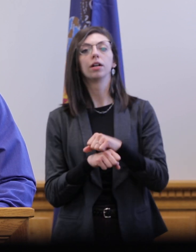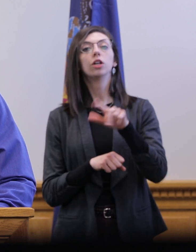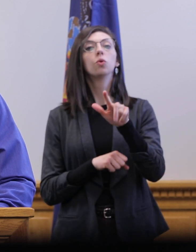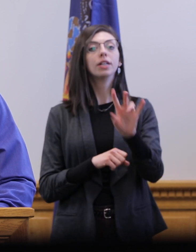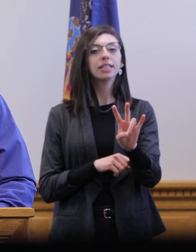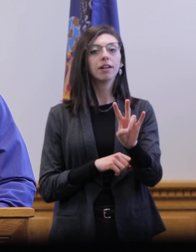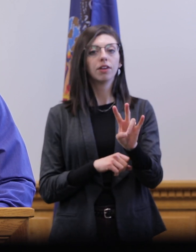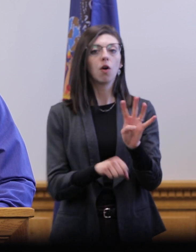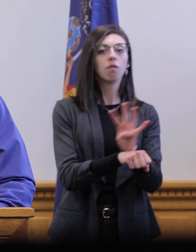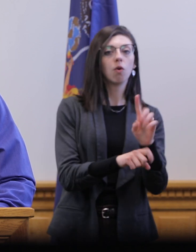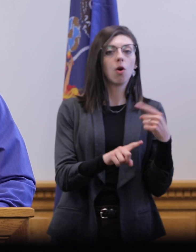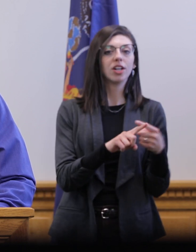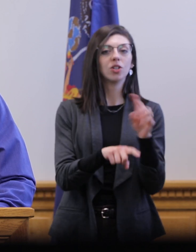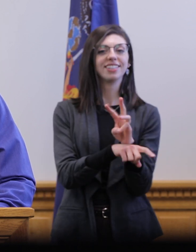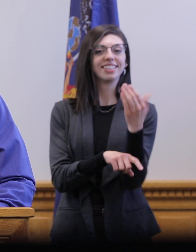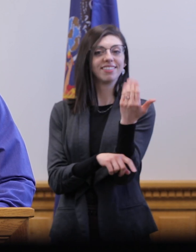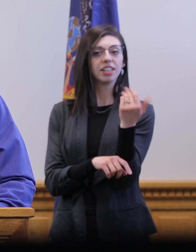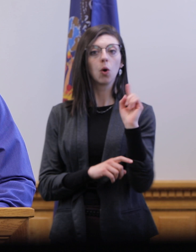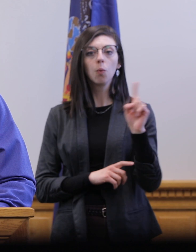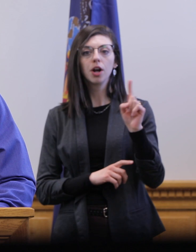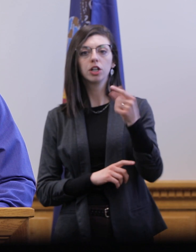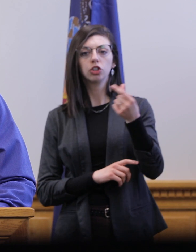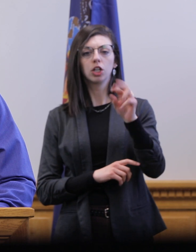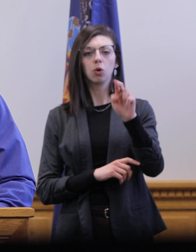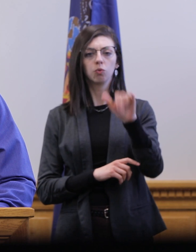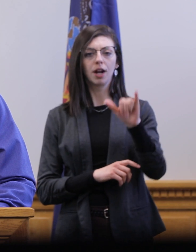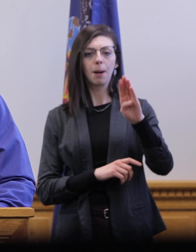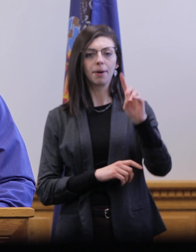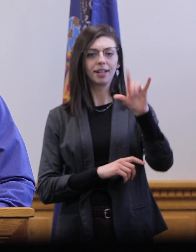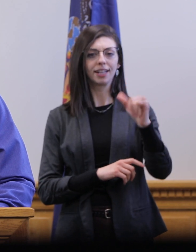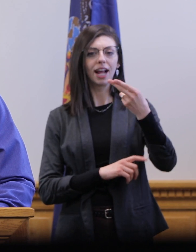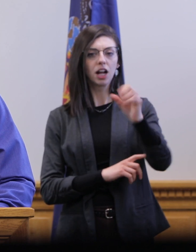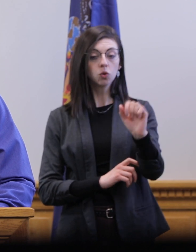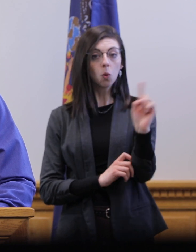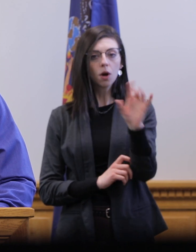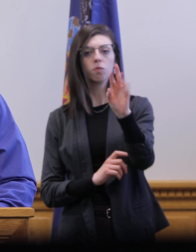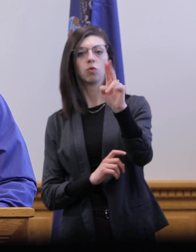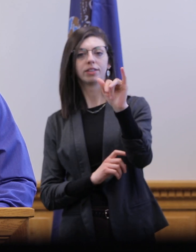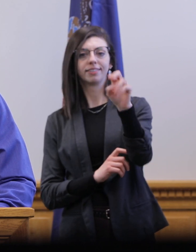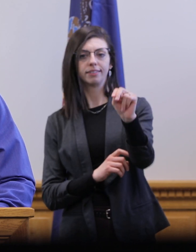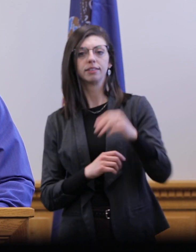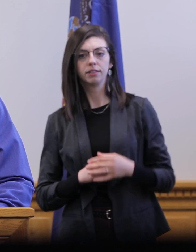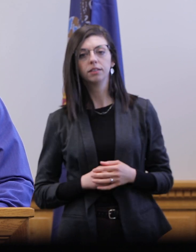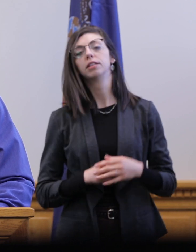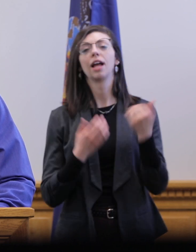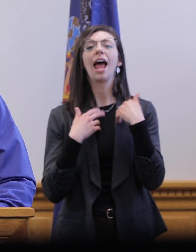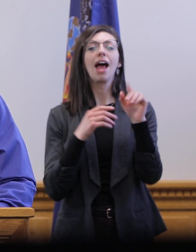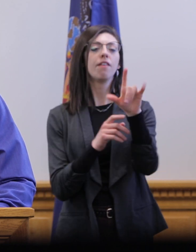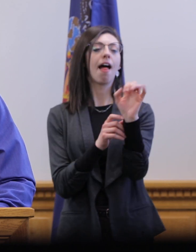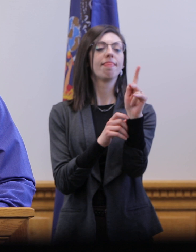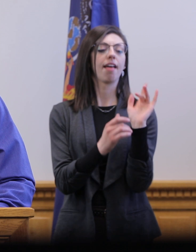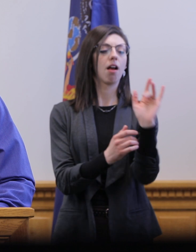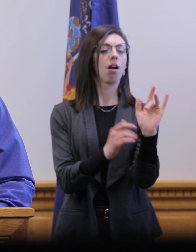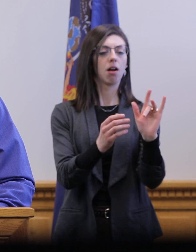4 to 6:15 p.m. at G. Ray Bodley High School in Fulton. A link to register for these